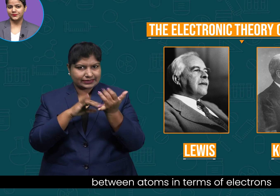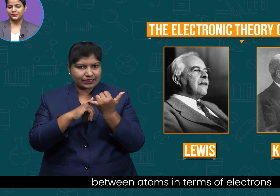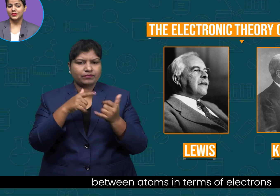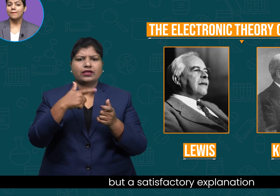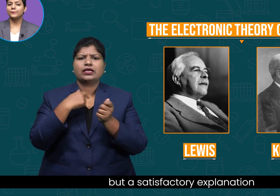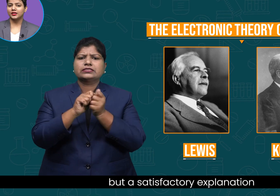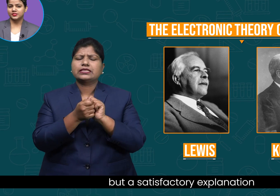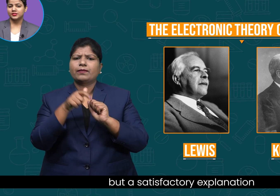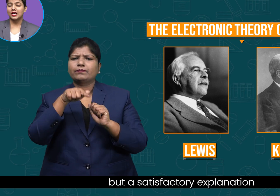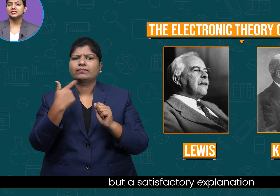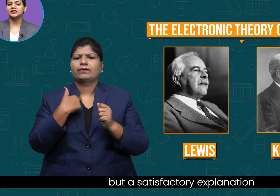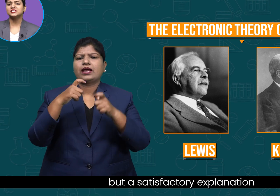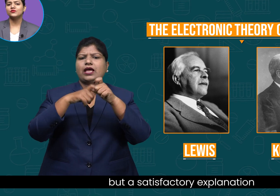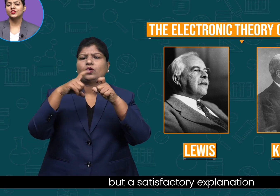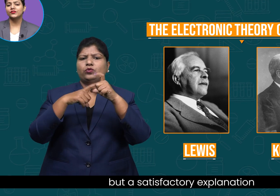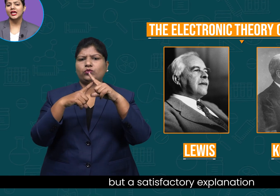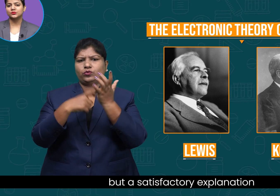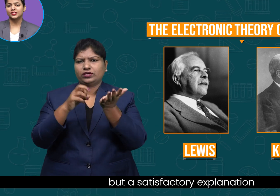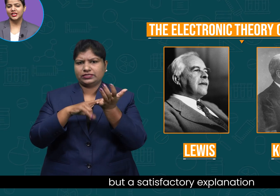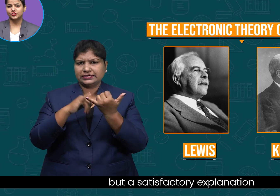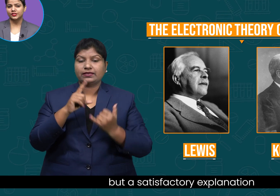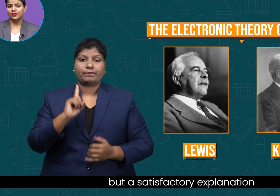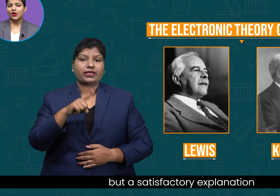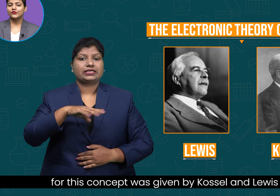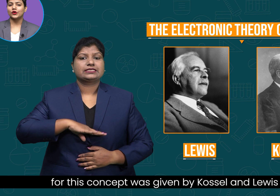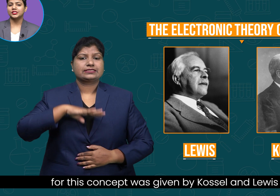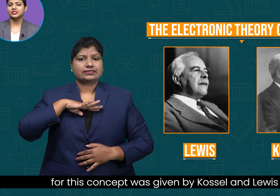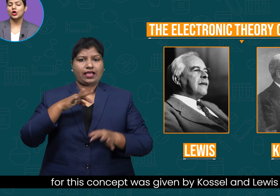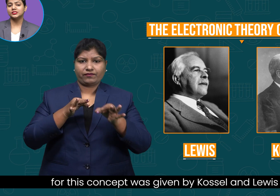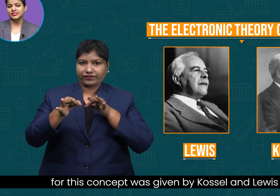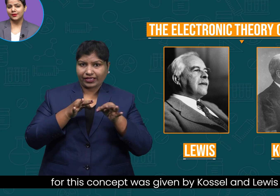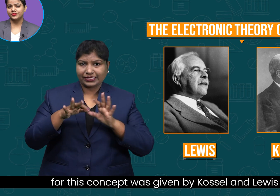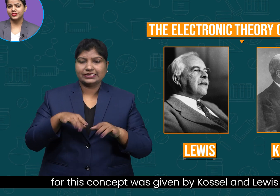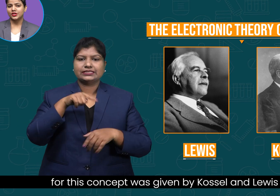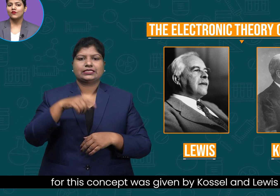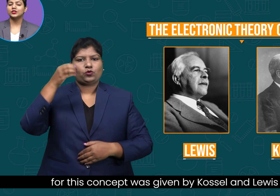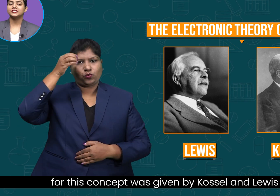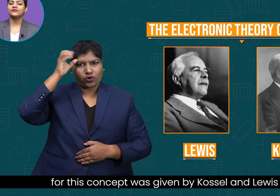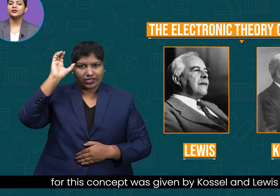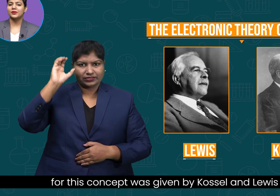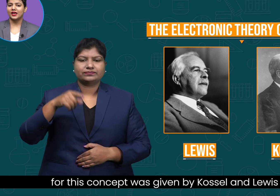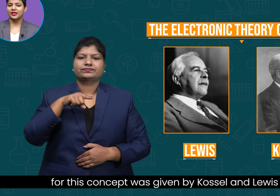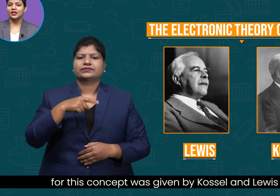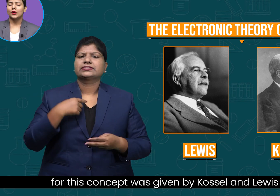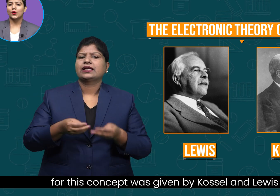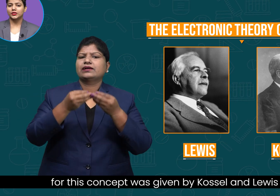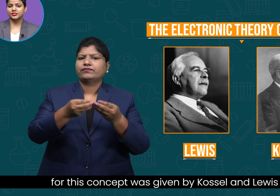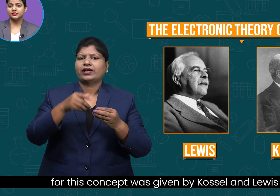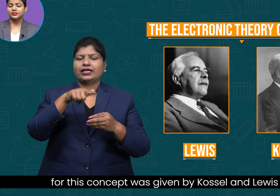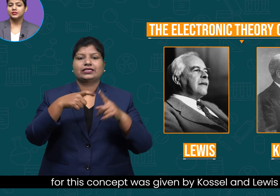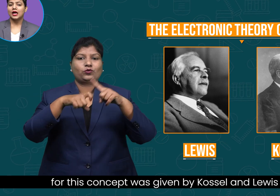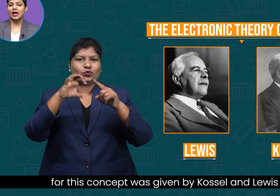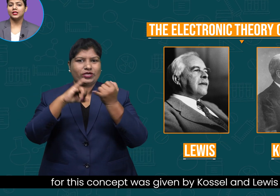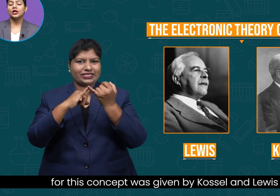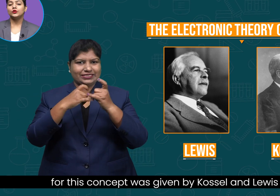electrons. But a satisfactory explanation for this concept was given by